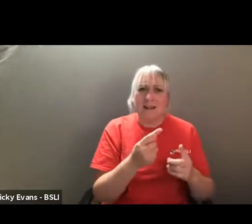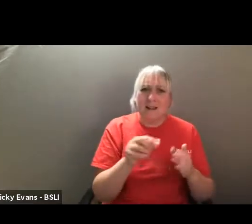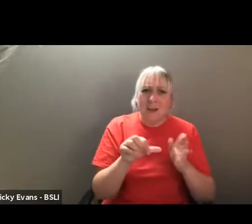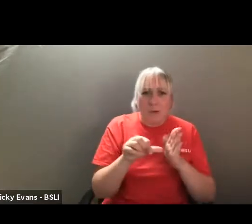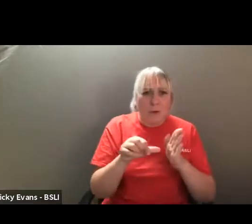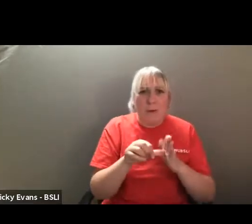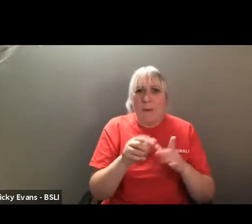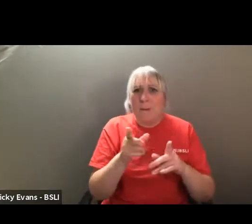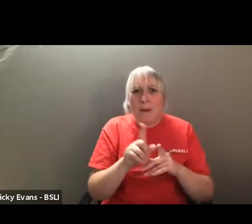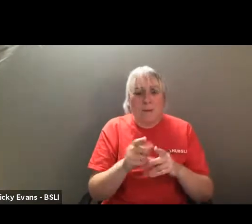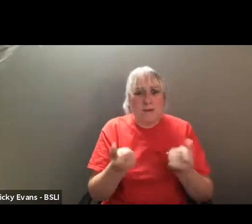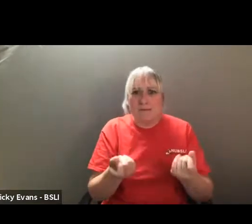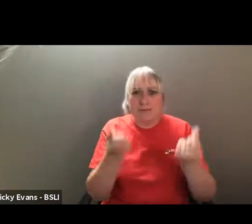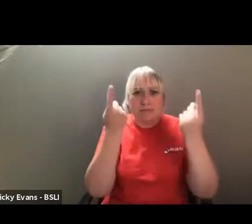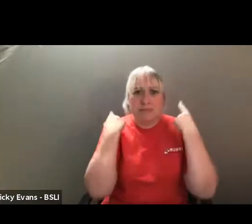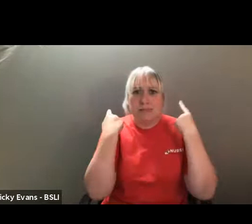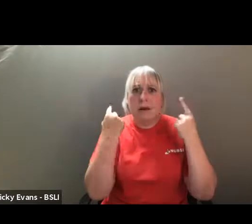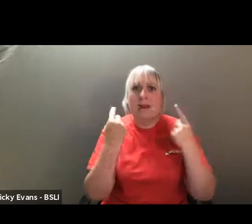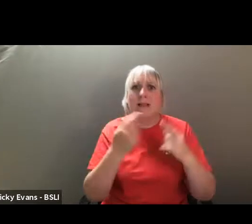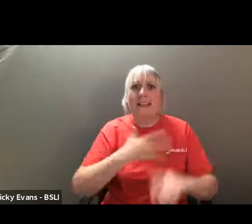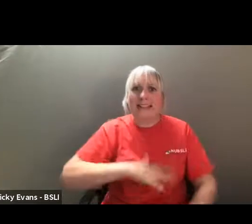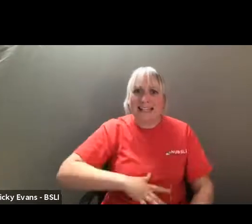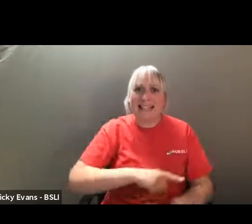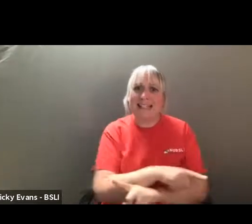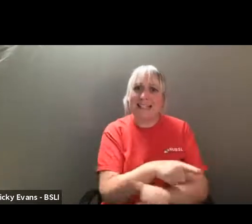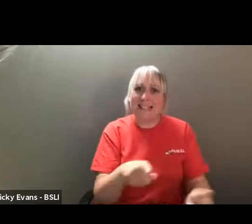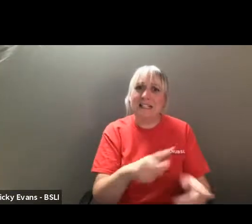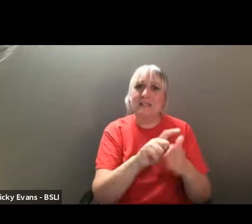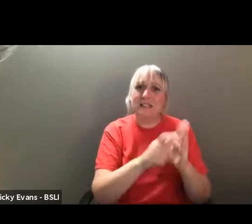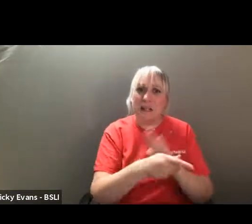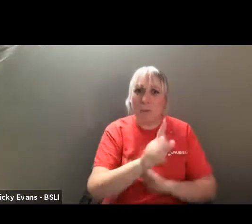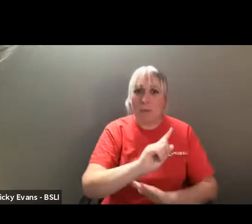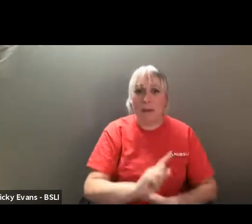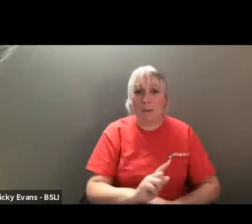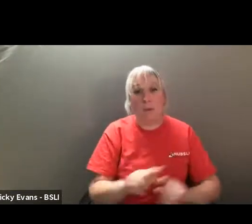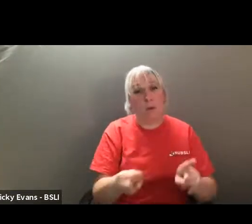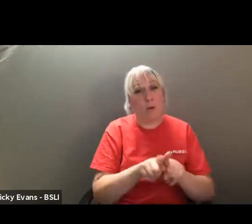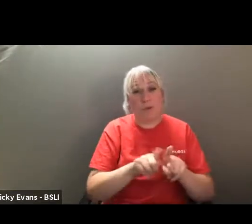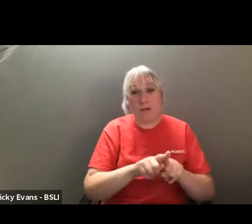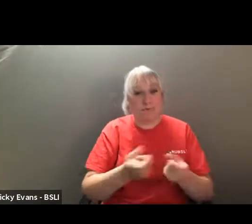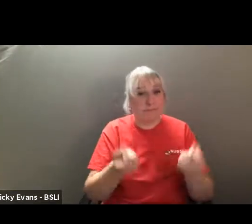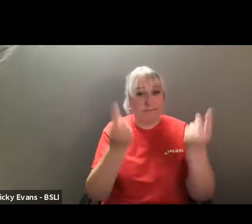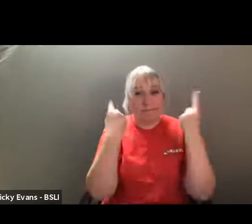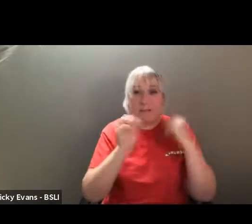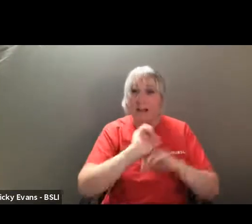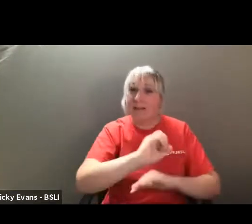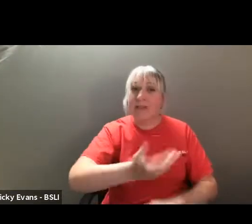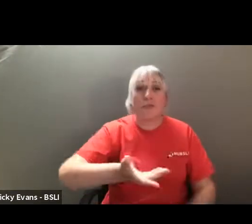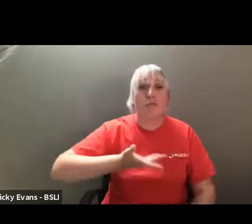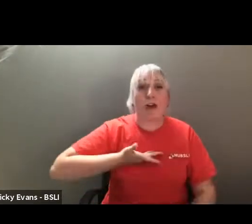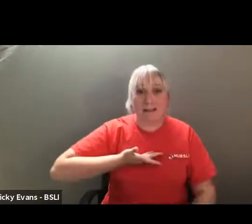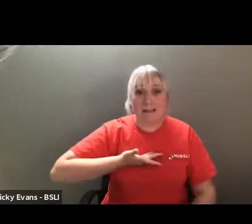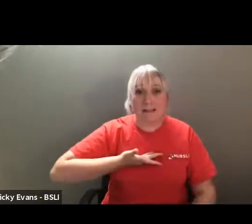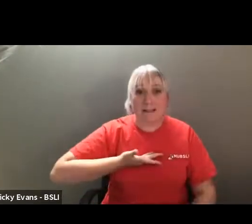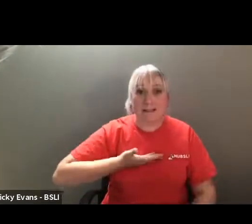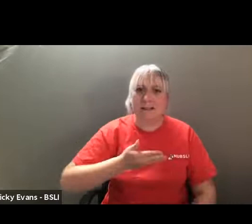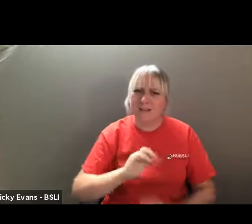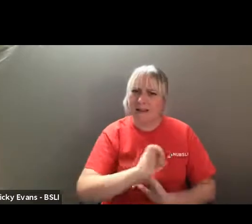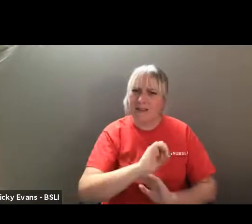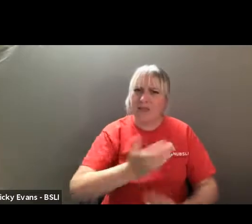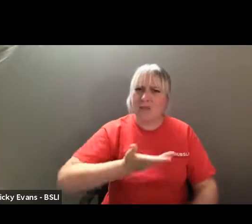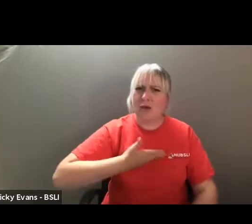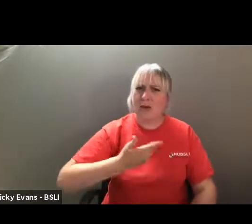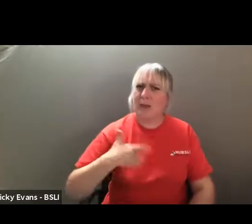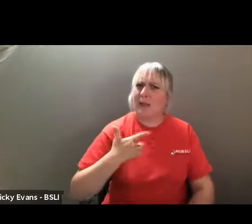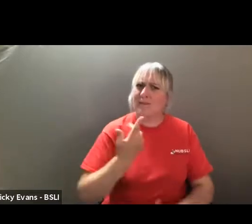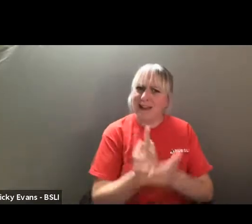the particular needs of disabled people and the rights of disabled people to be able to live independently amongst